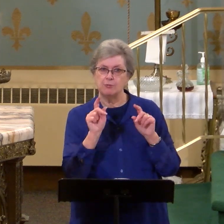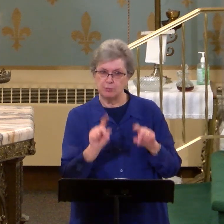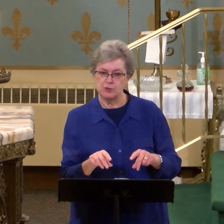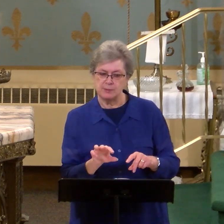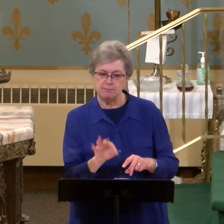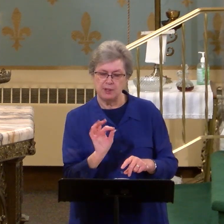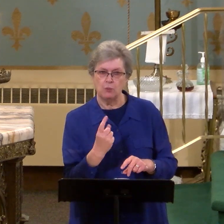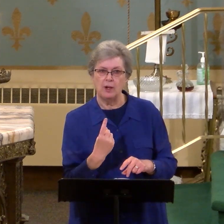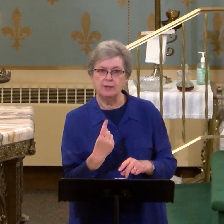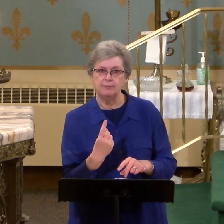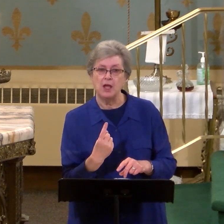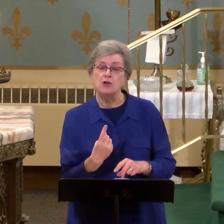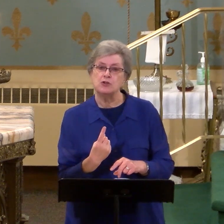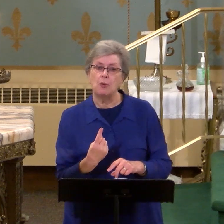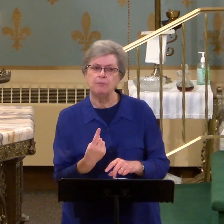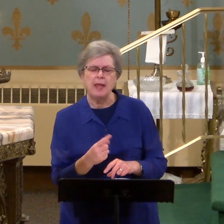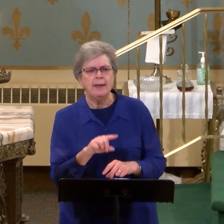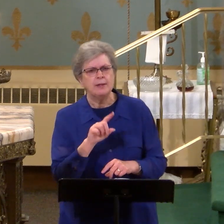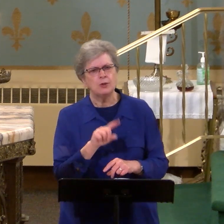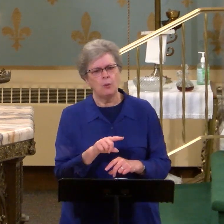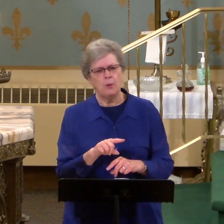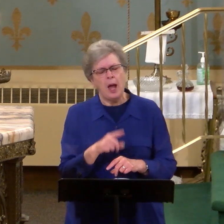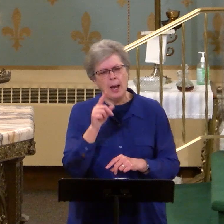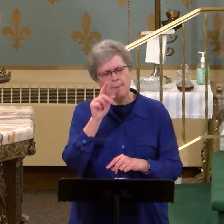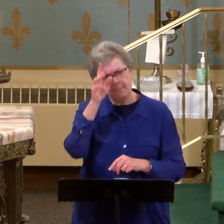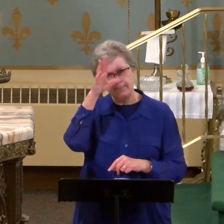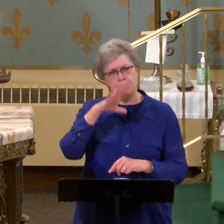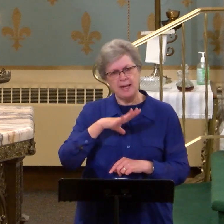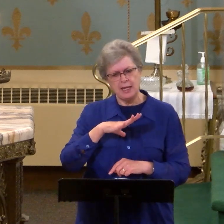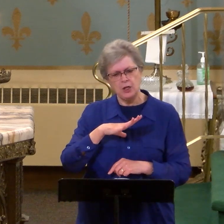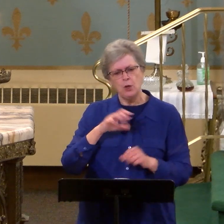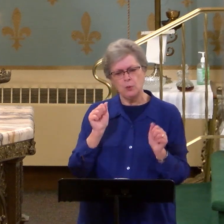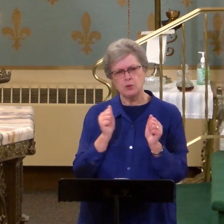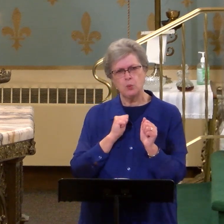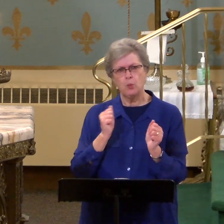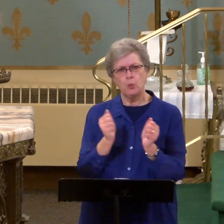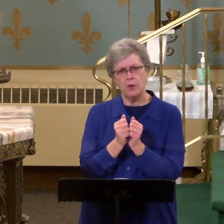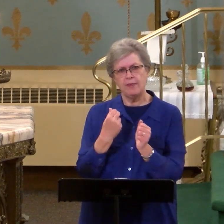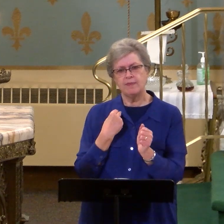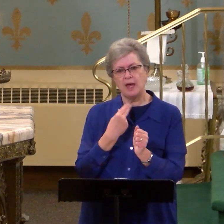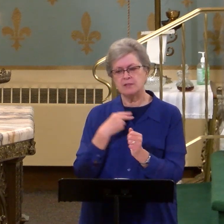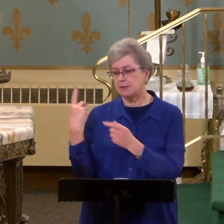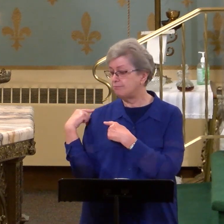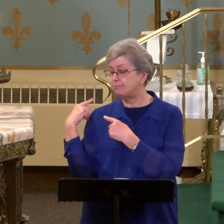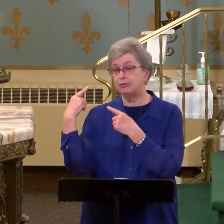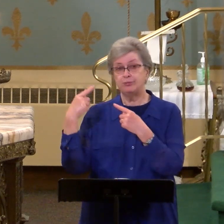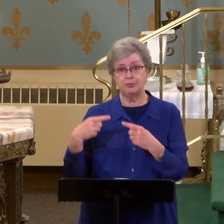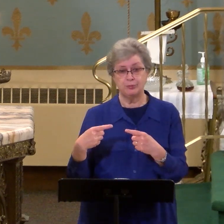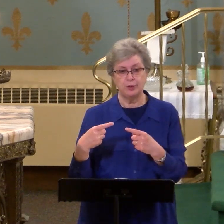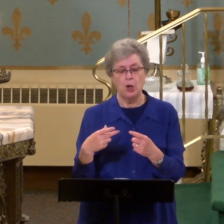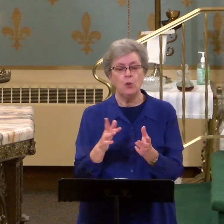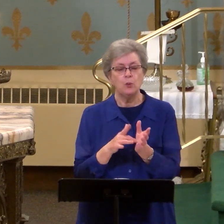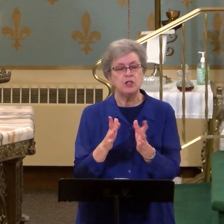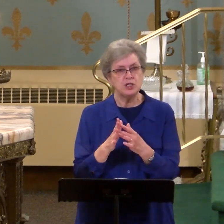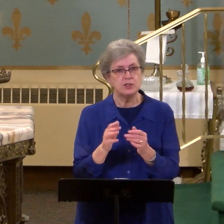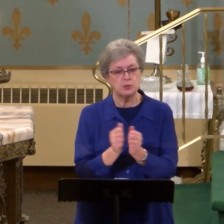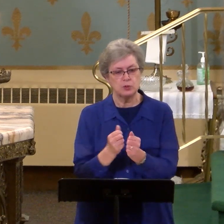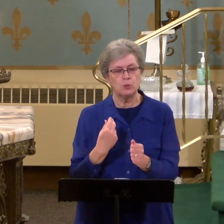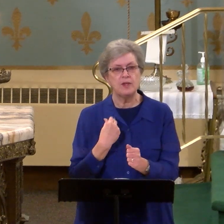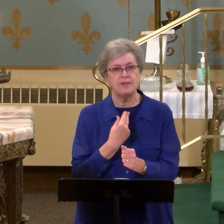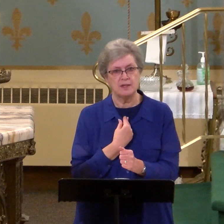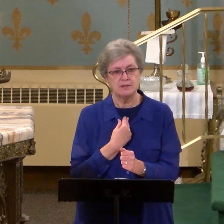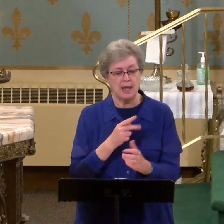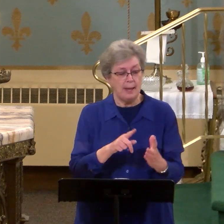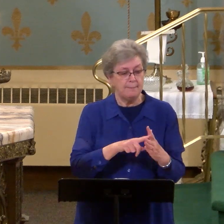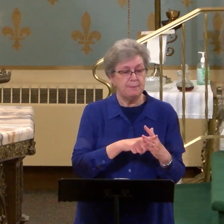Therefore, it is necessary that one of the men who accompanied us the whole time the Lord Jesus came and went among us, beginning